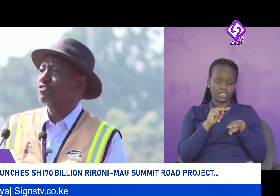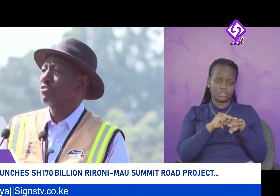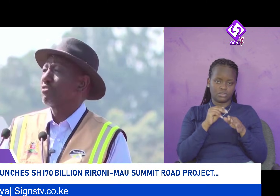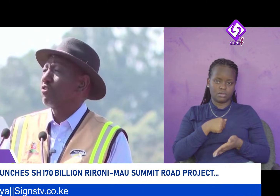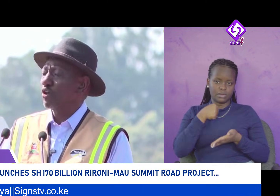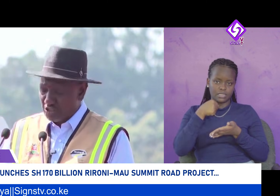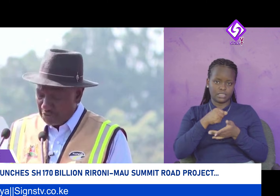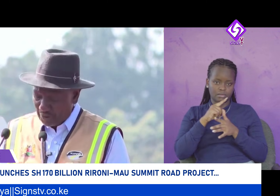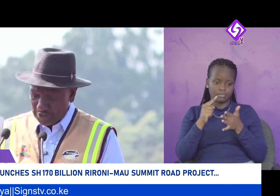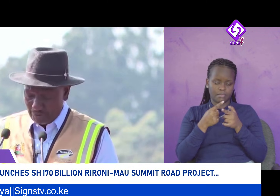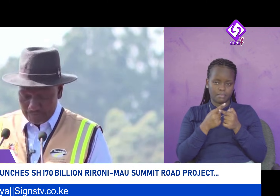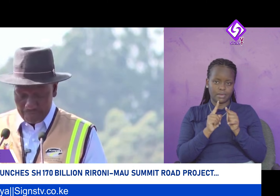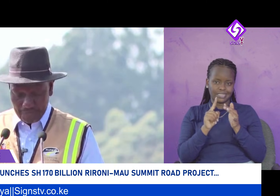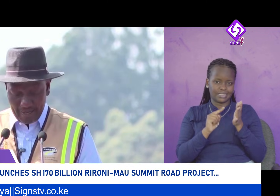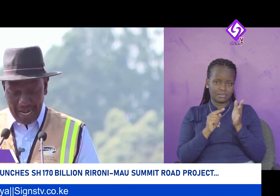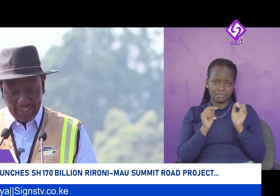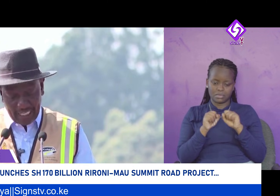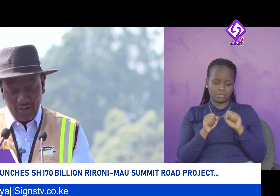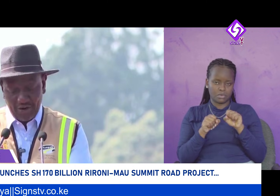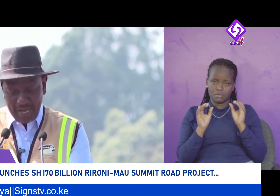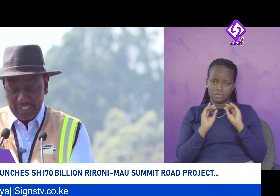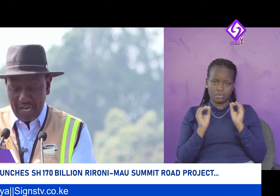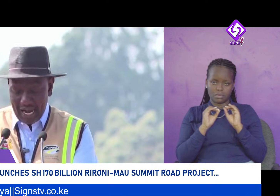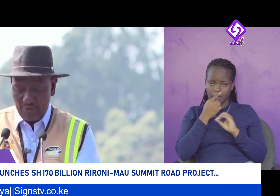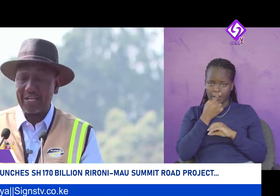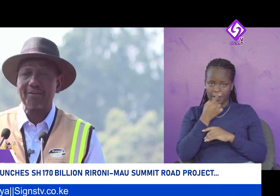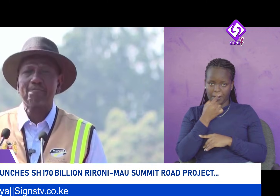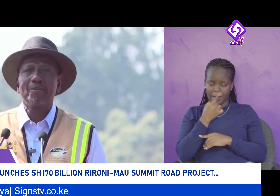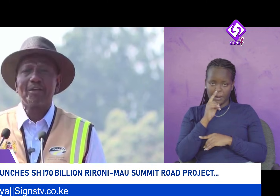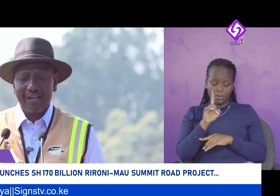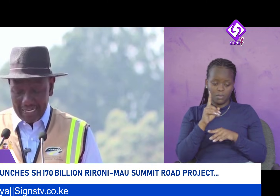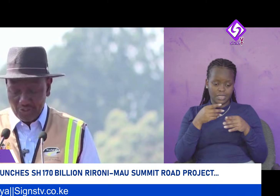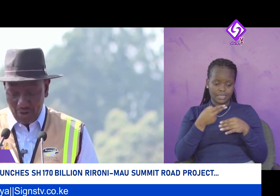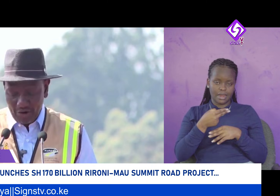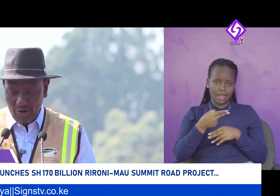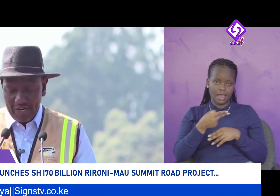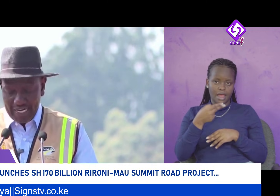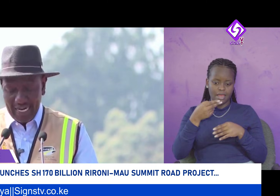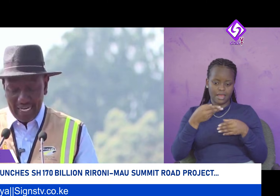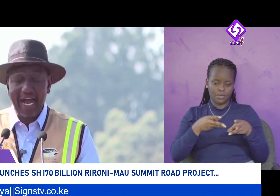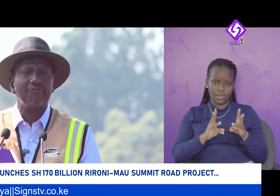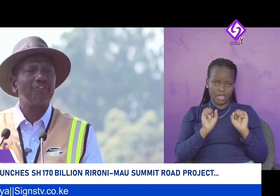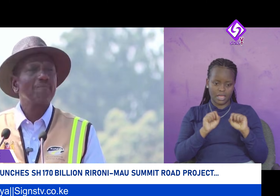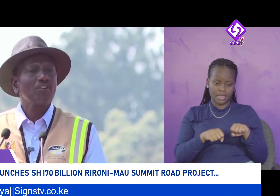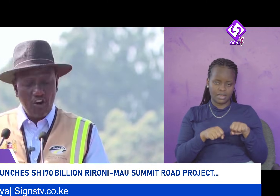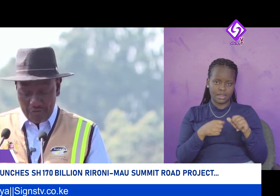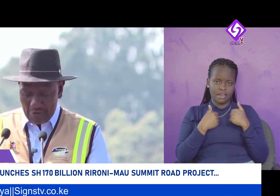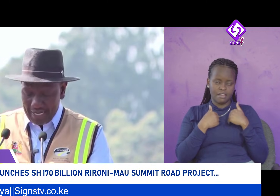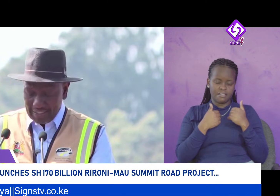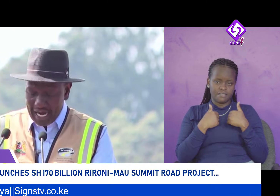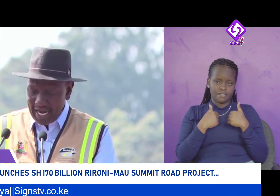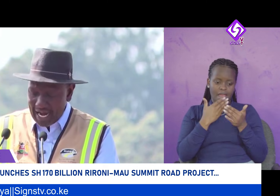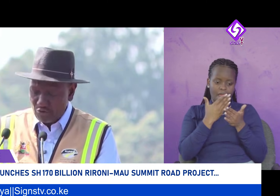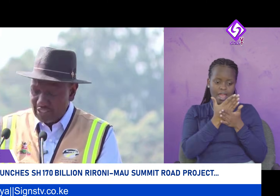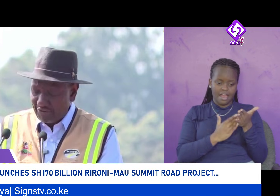but this was not possible. A single major highway can swallow nearly half of